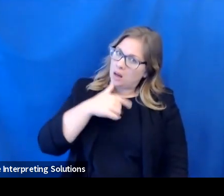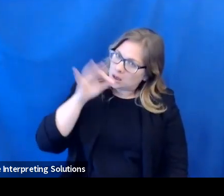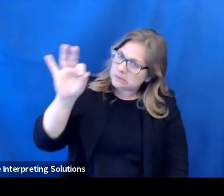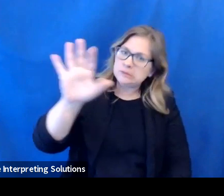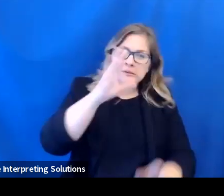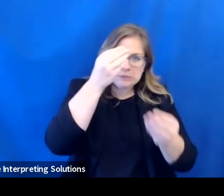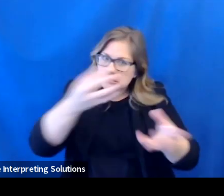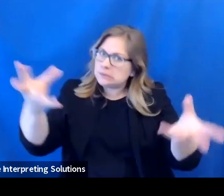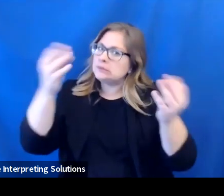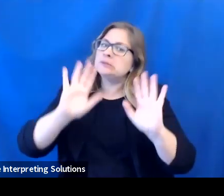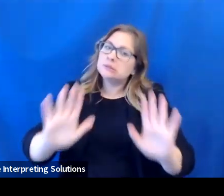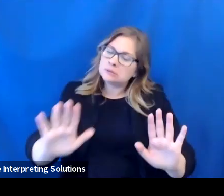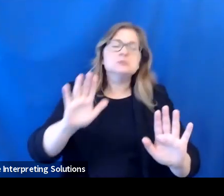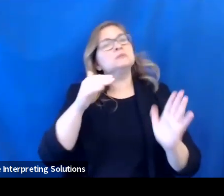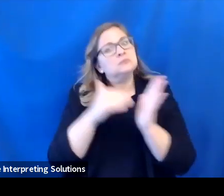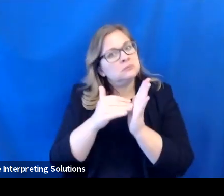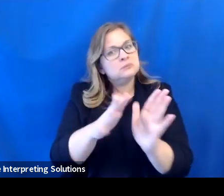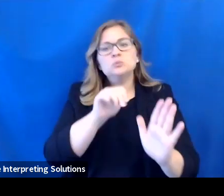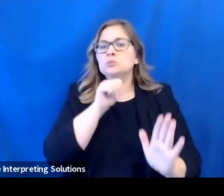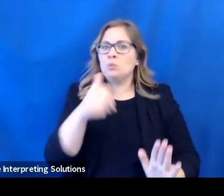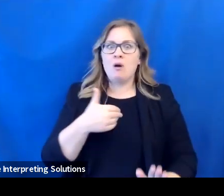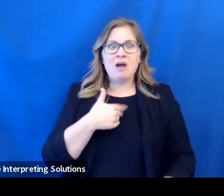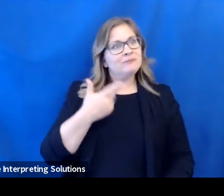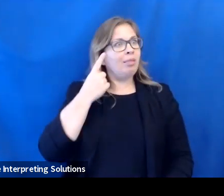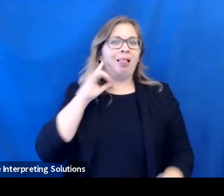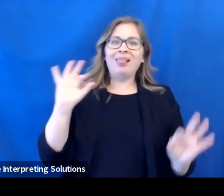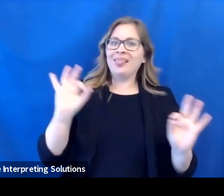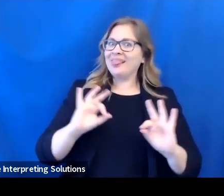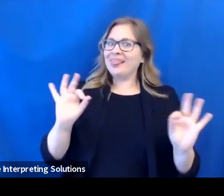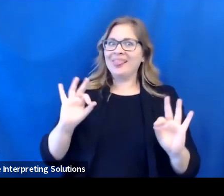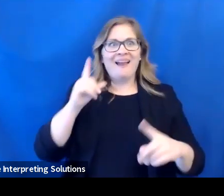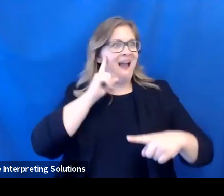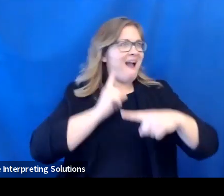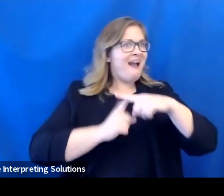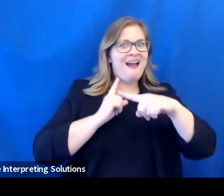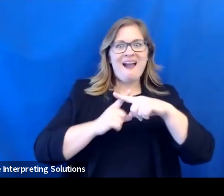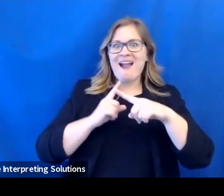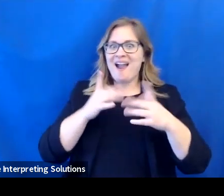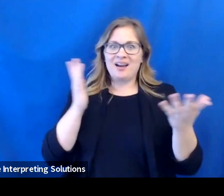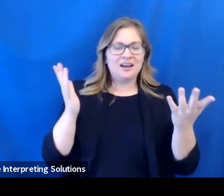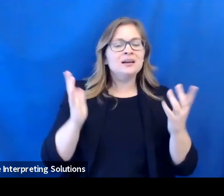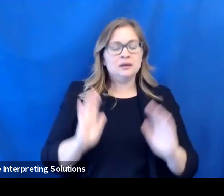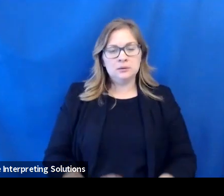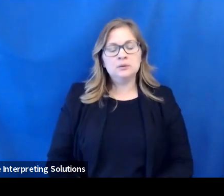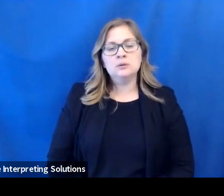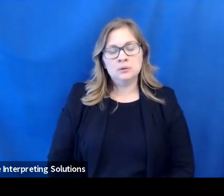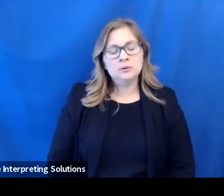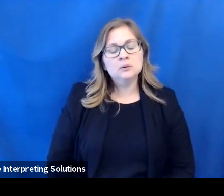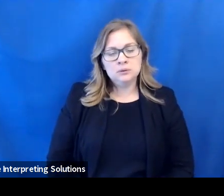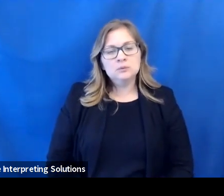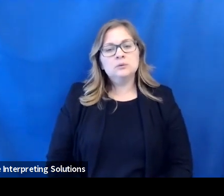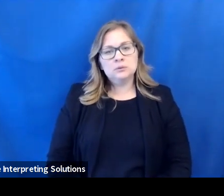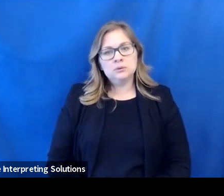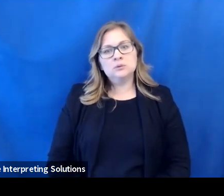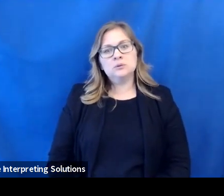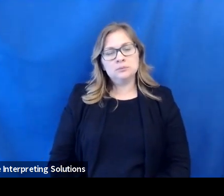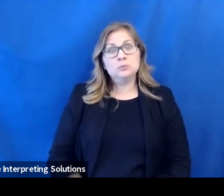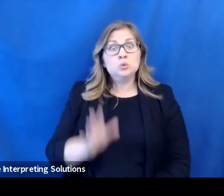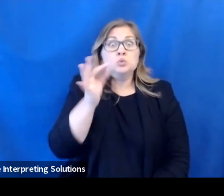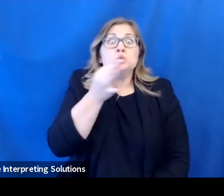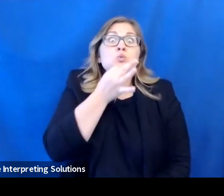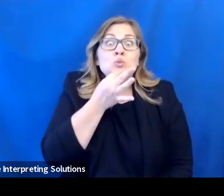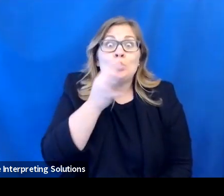an optimistic, over-the-horizon solutions that we're providing. And there's every reason for us to share when we're making